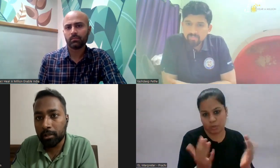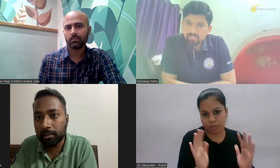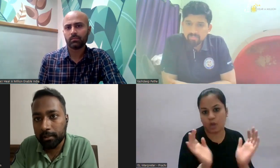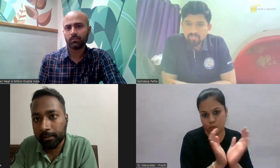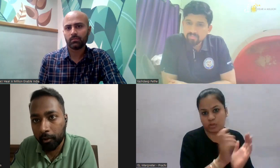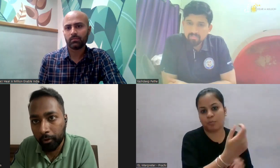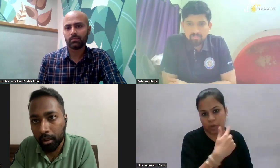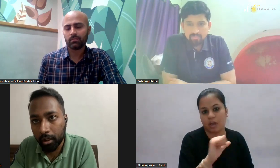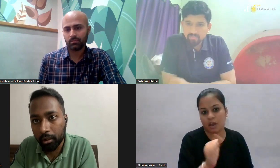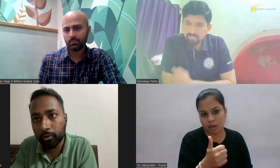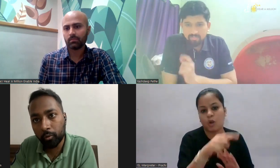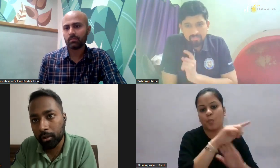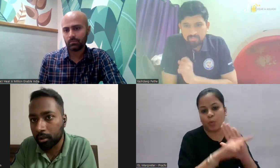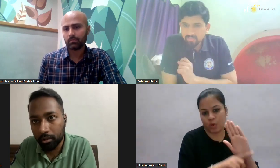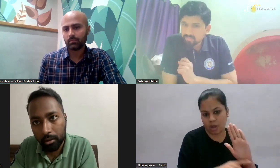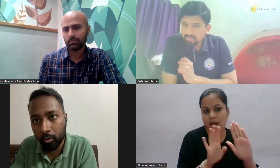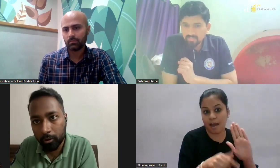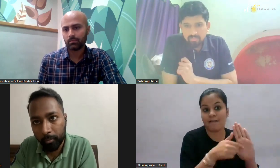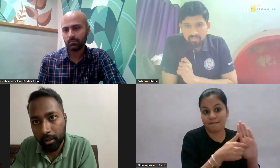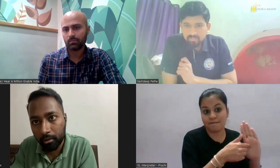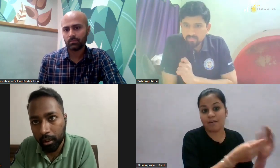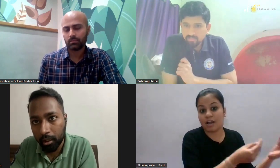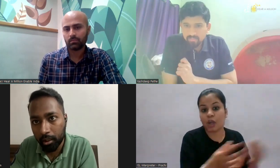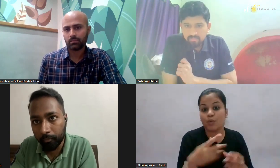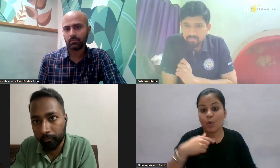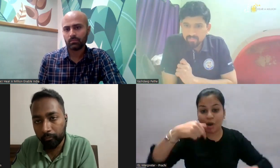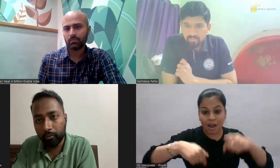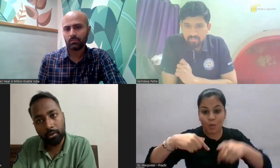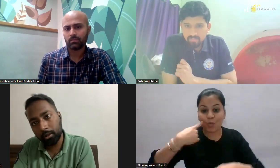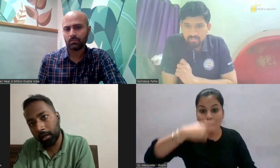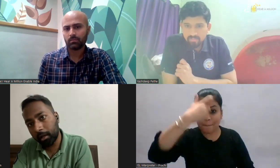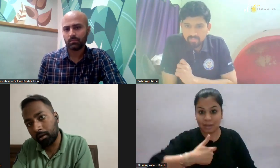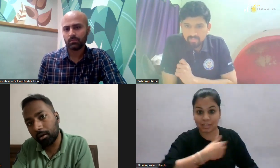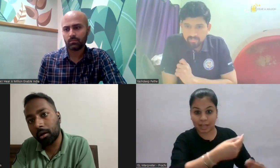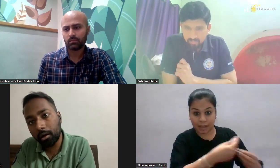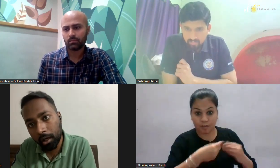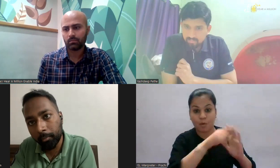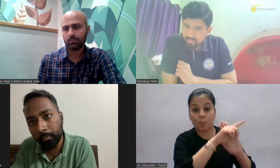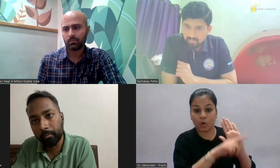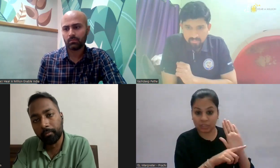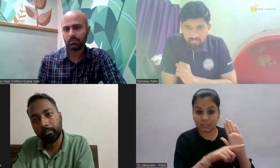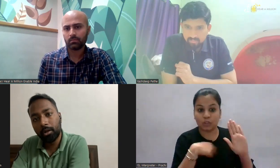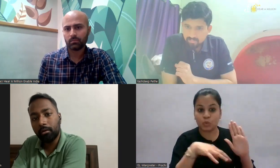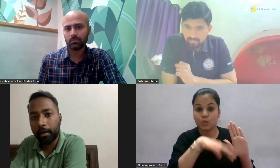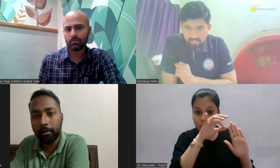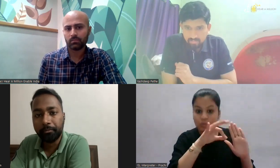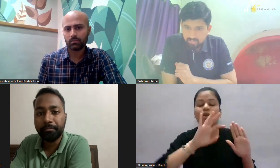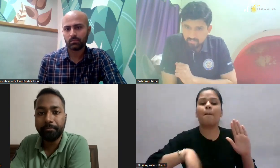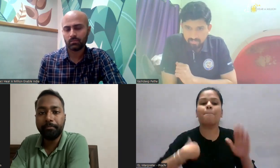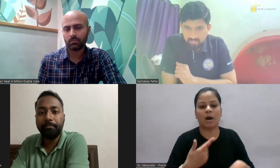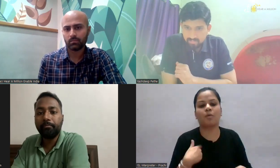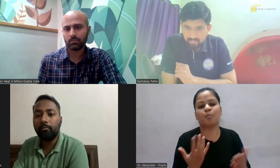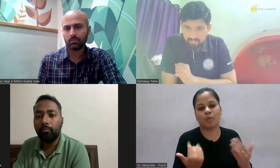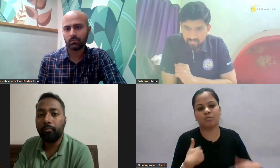if policy is given to the orthopedically handicapped, they can claim, right?